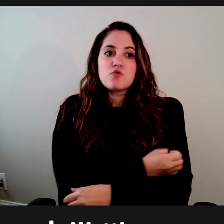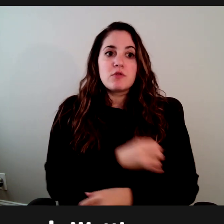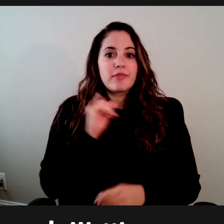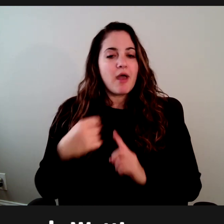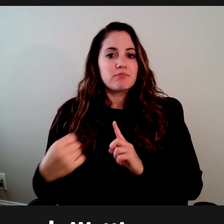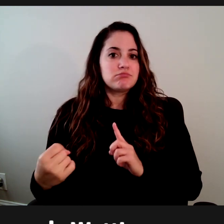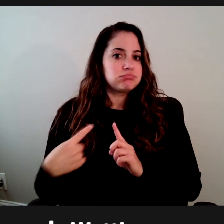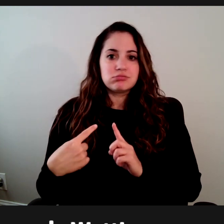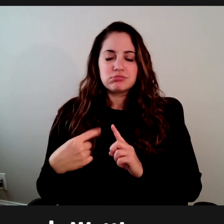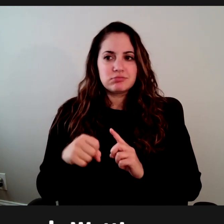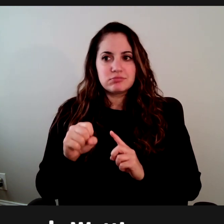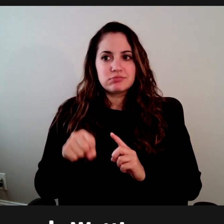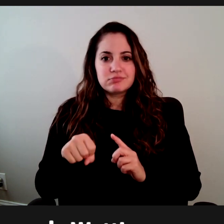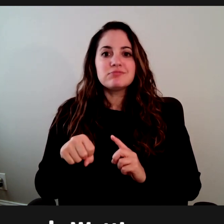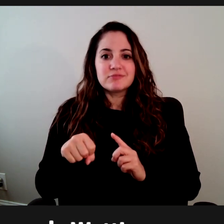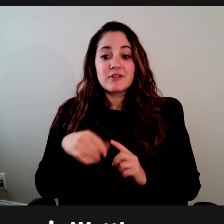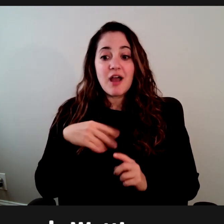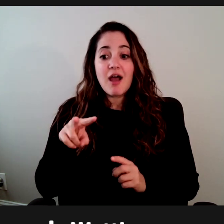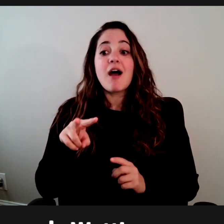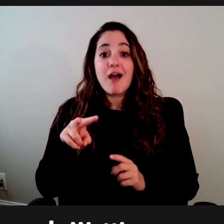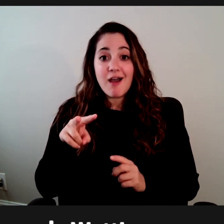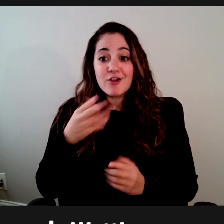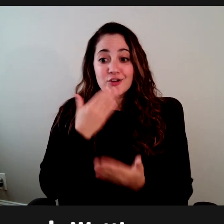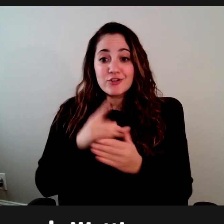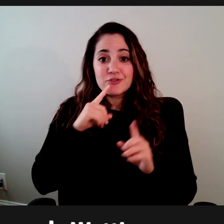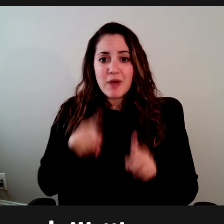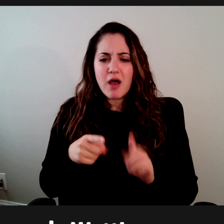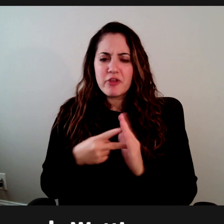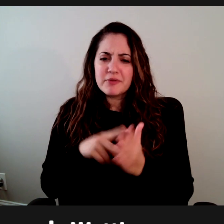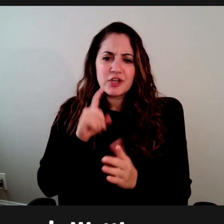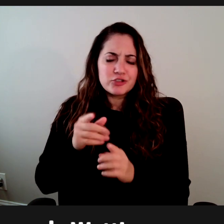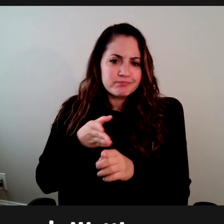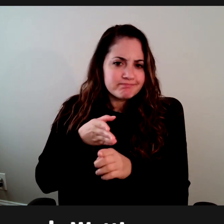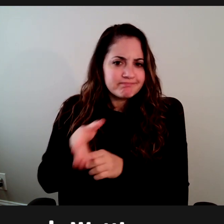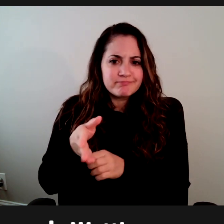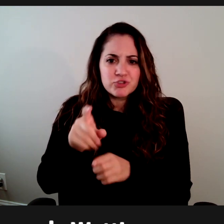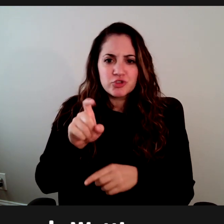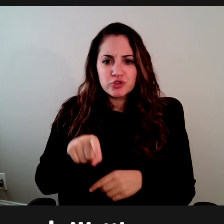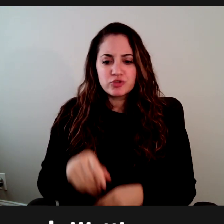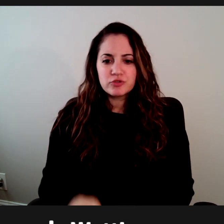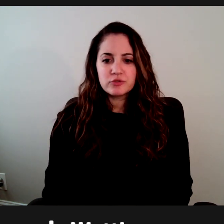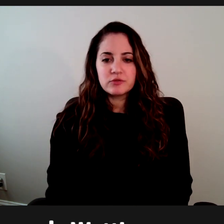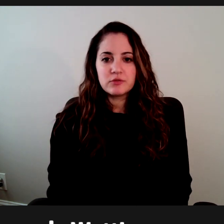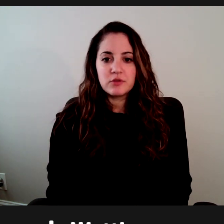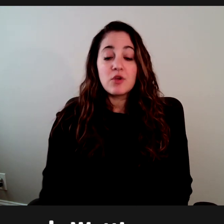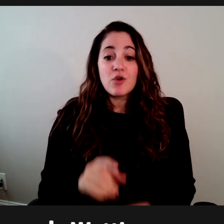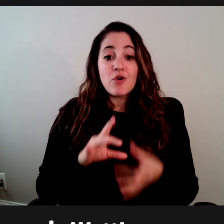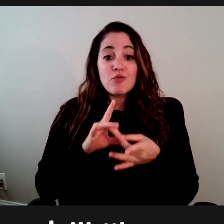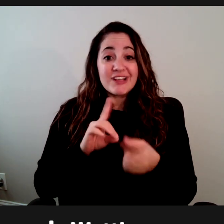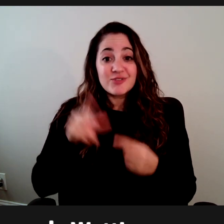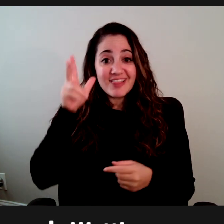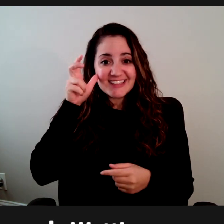it's that was what told me yeah, this is a good direction to go into. So for